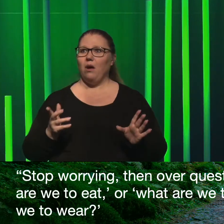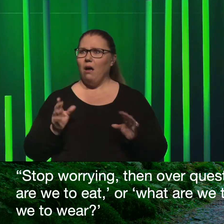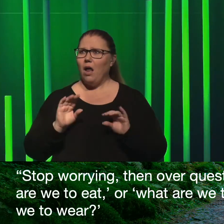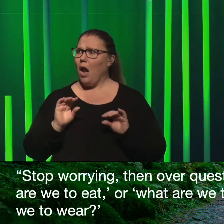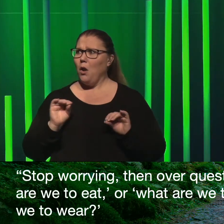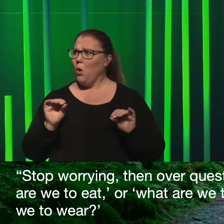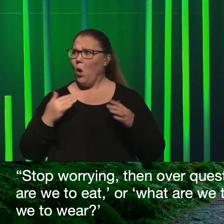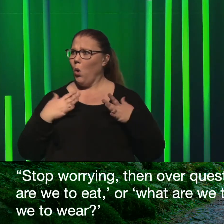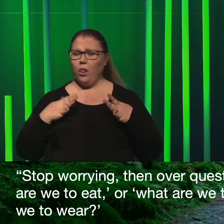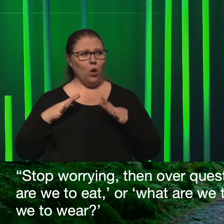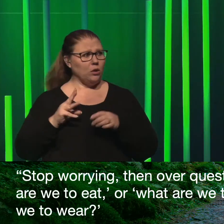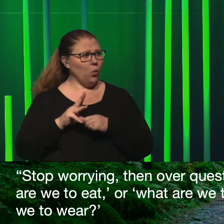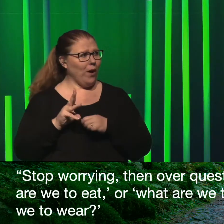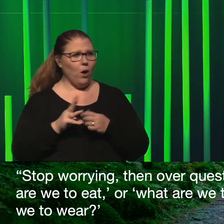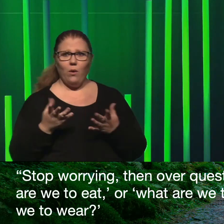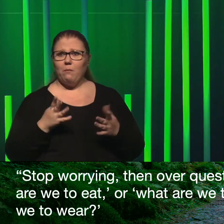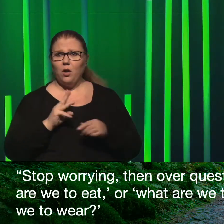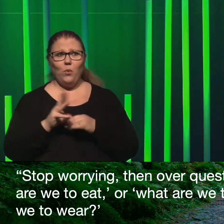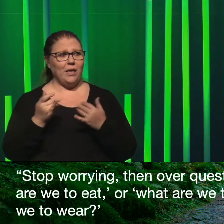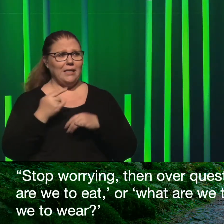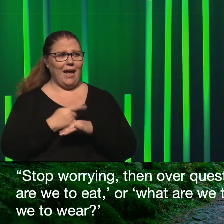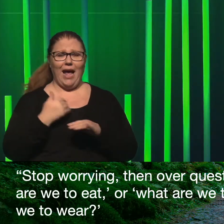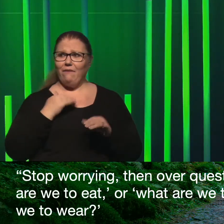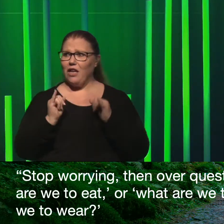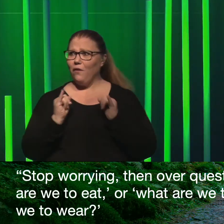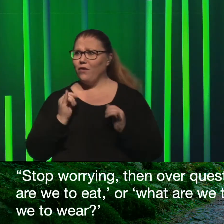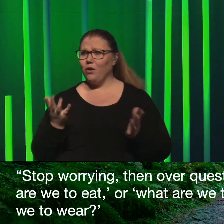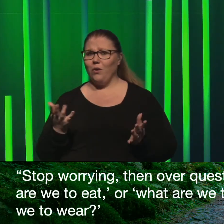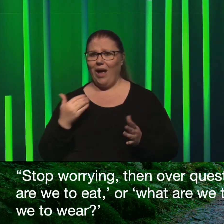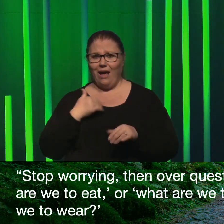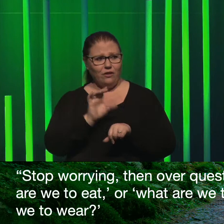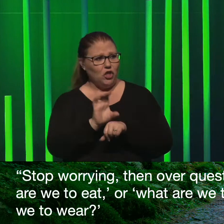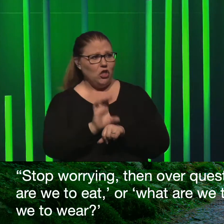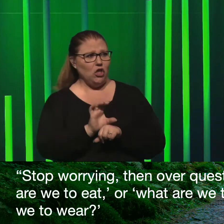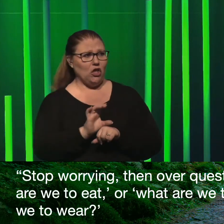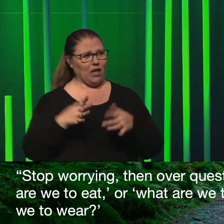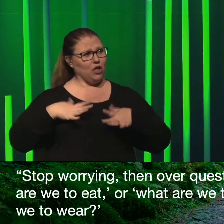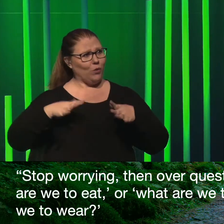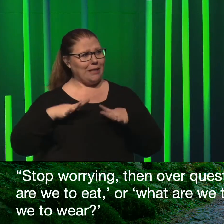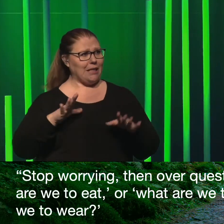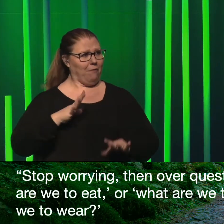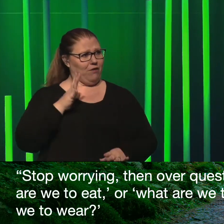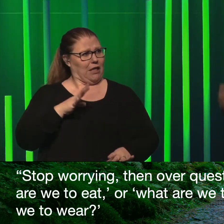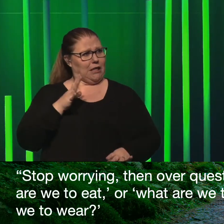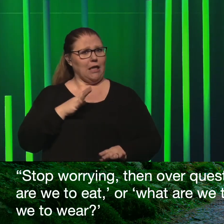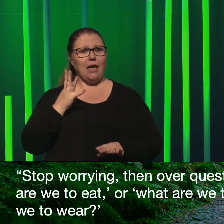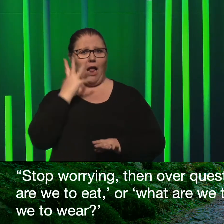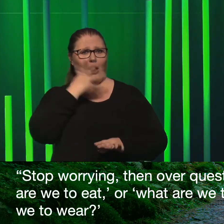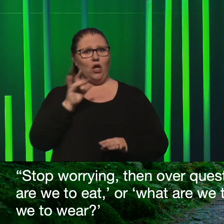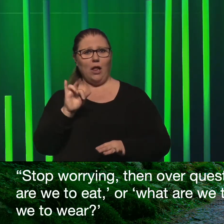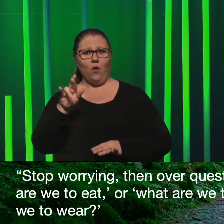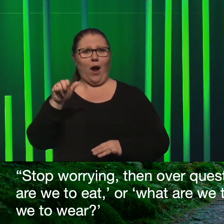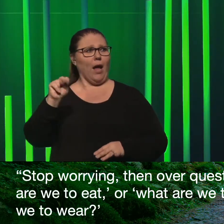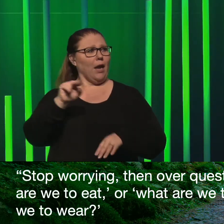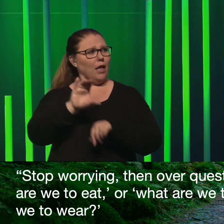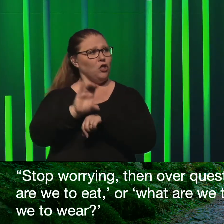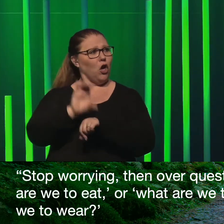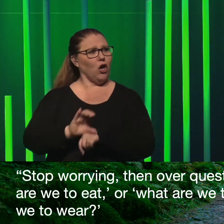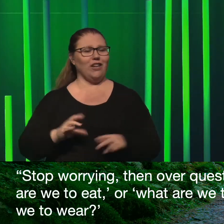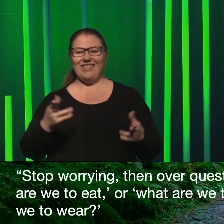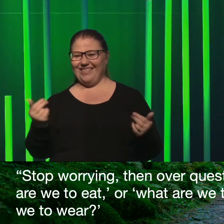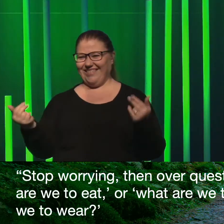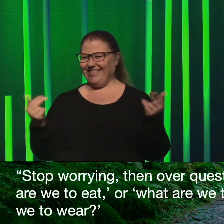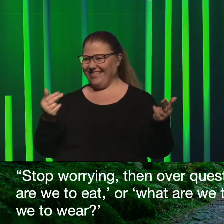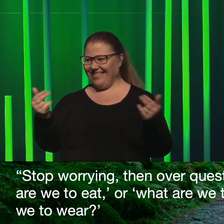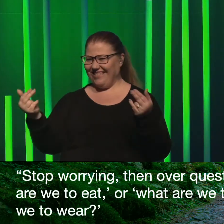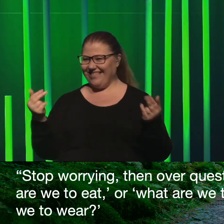wear? What am I going to wear today? Or I've got an interview. Or I've got church. I got to get dressed up so that I look like Ryan at church. Got to dress